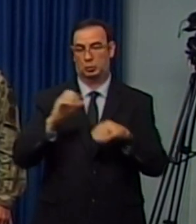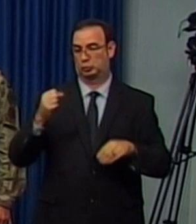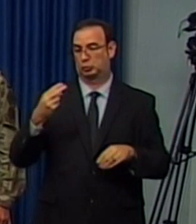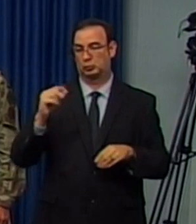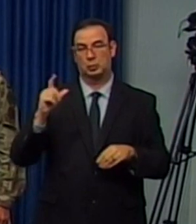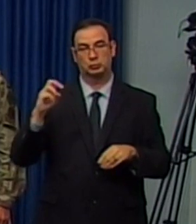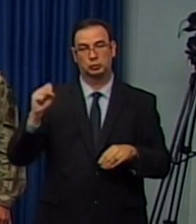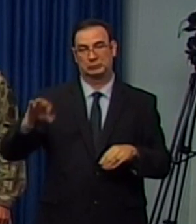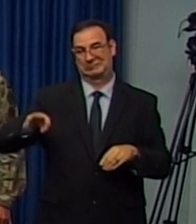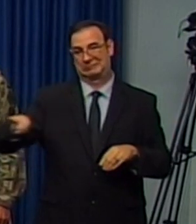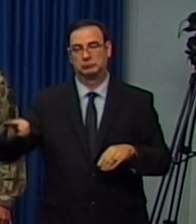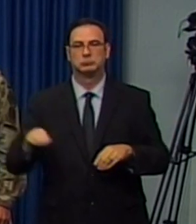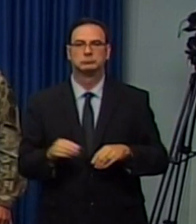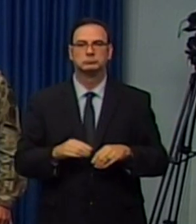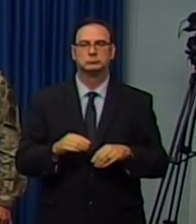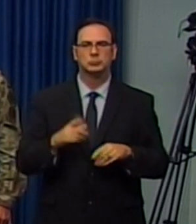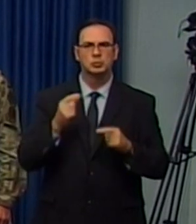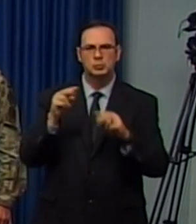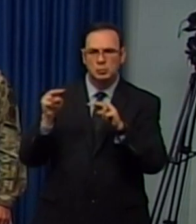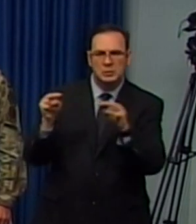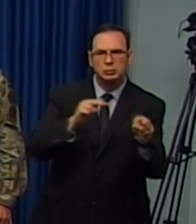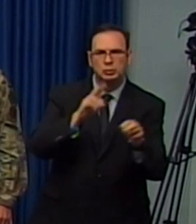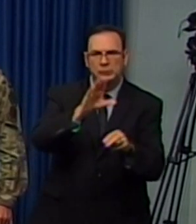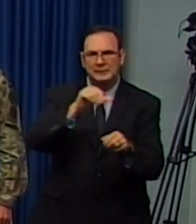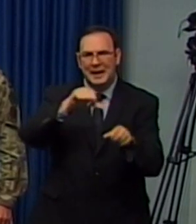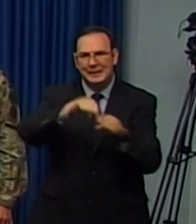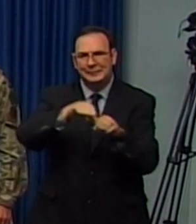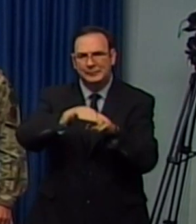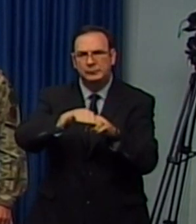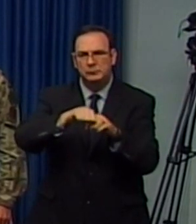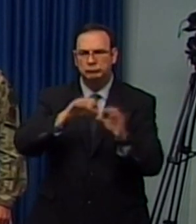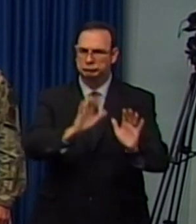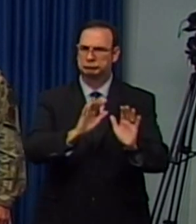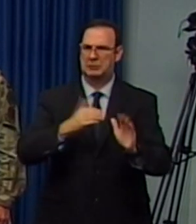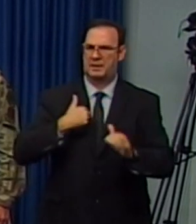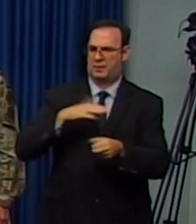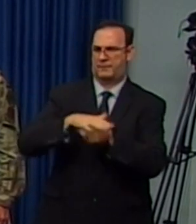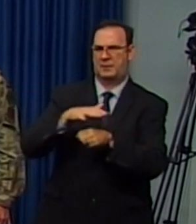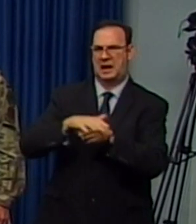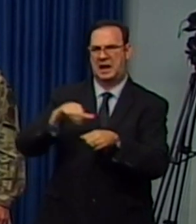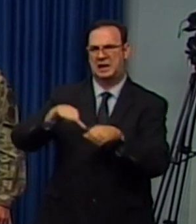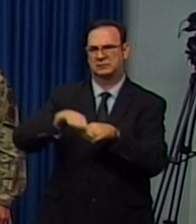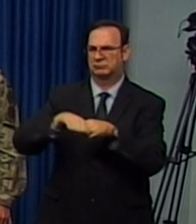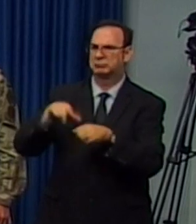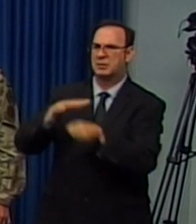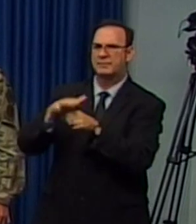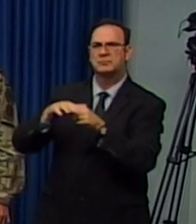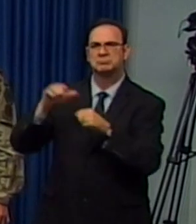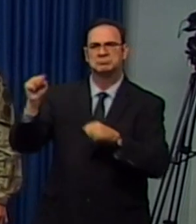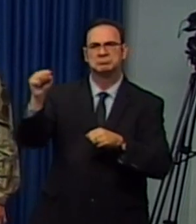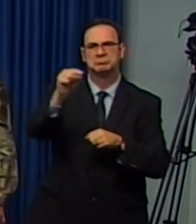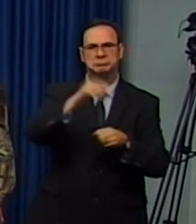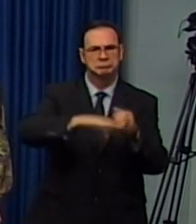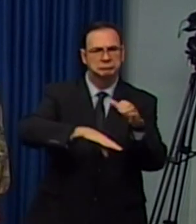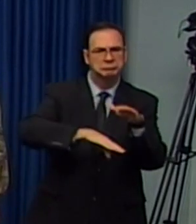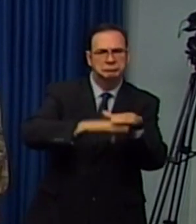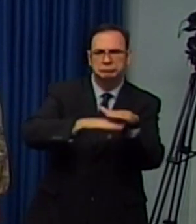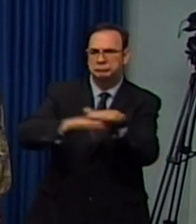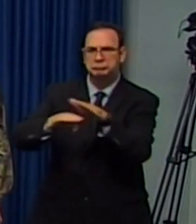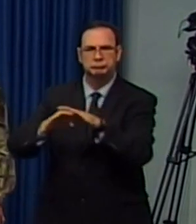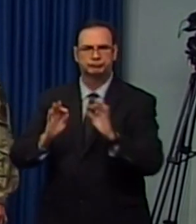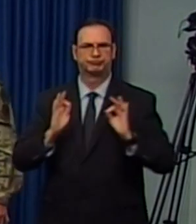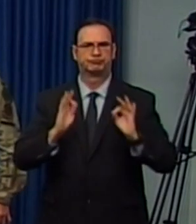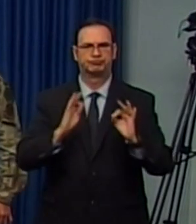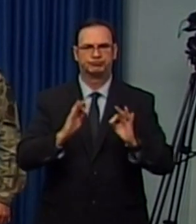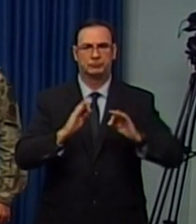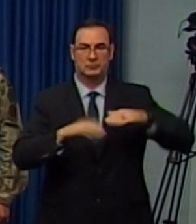fuel shortages, and I think you've seen a decline in demand for fuel in Miami-Dade based on the change of this cone.